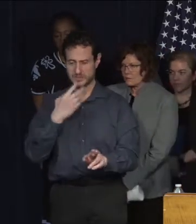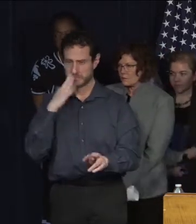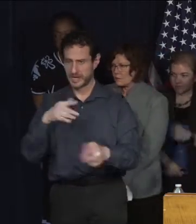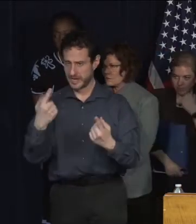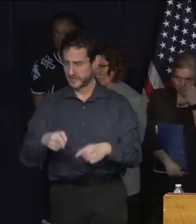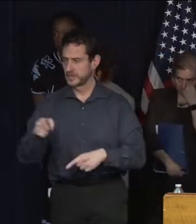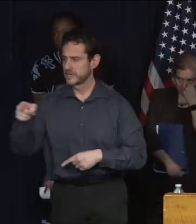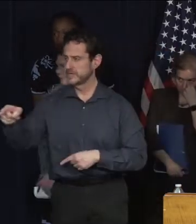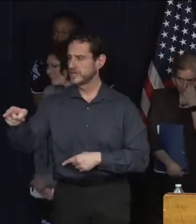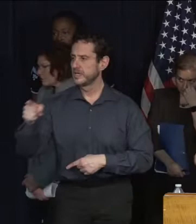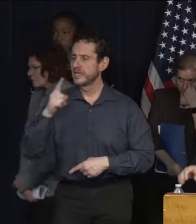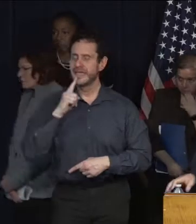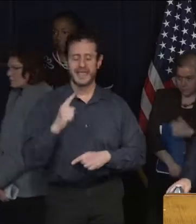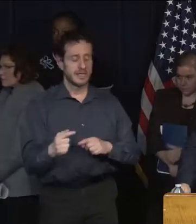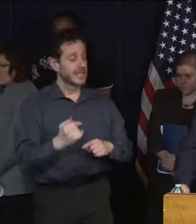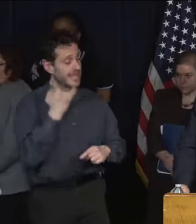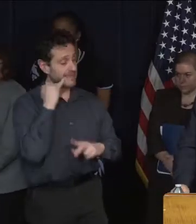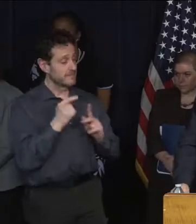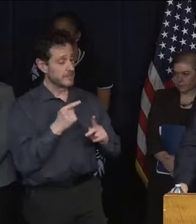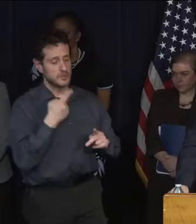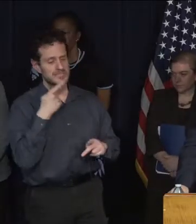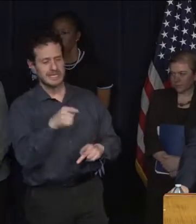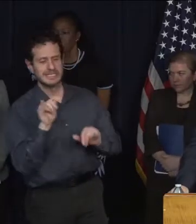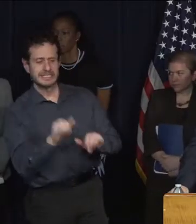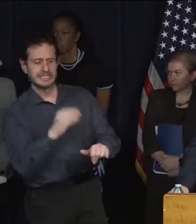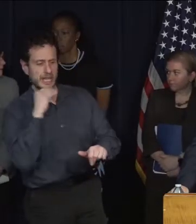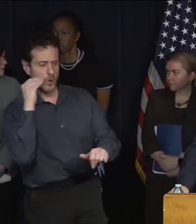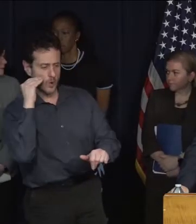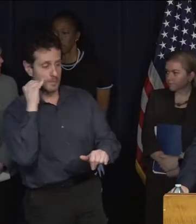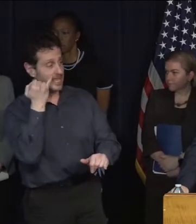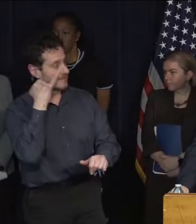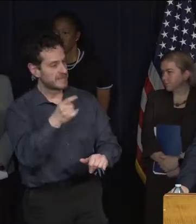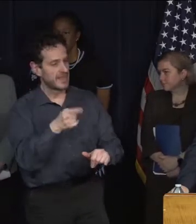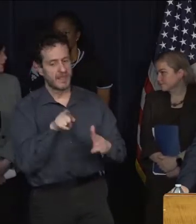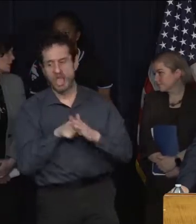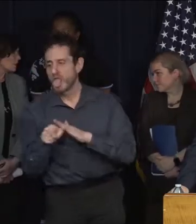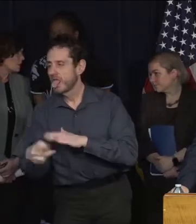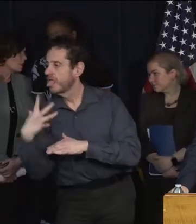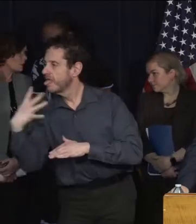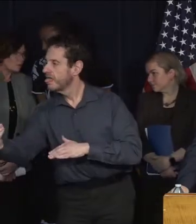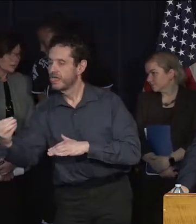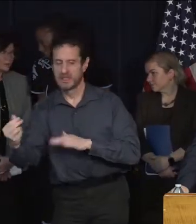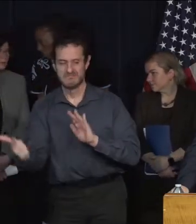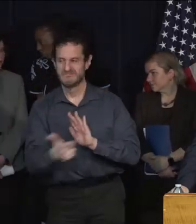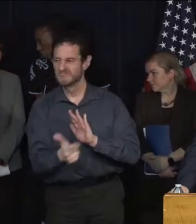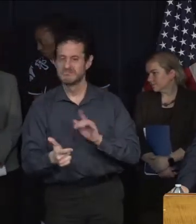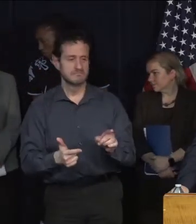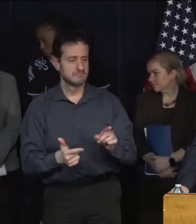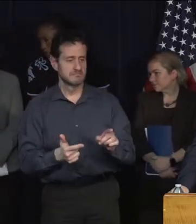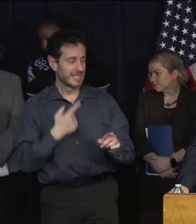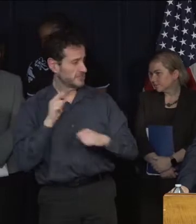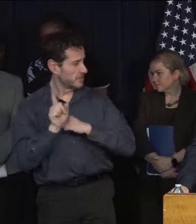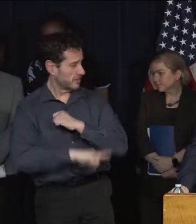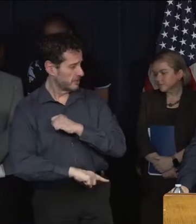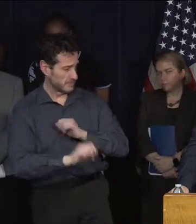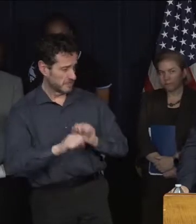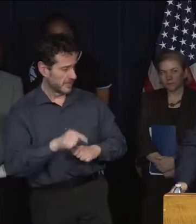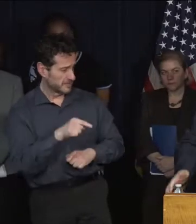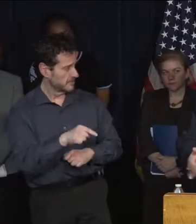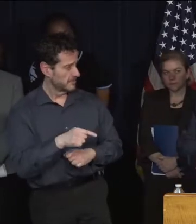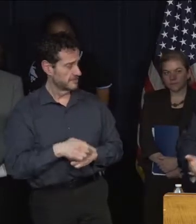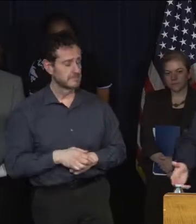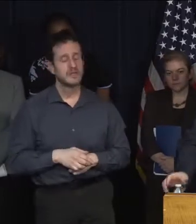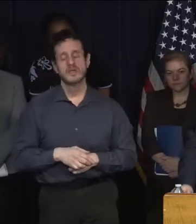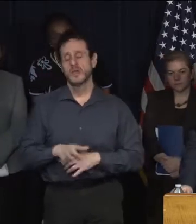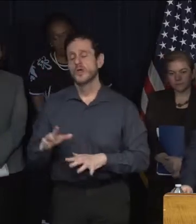for violating the self-quarantine order? If not, what message do you have to those people who might not take that warning seriously? Well, you